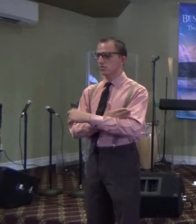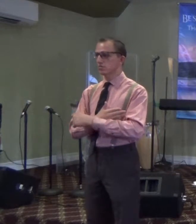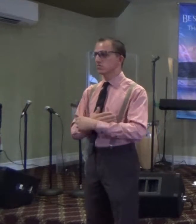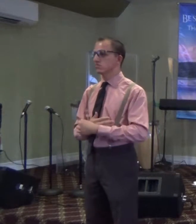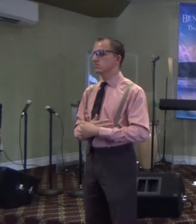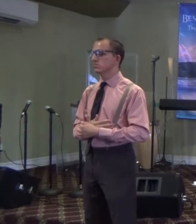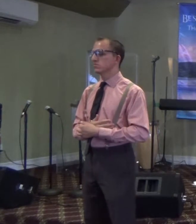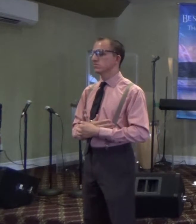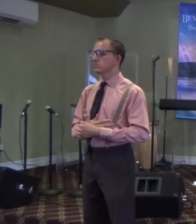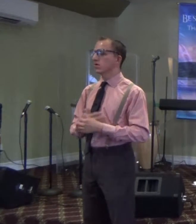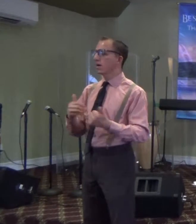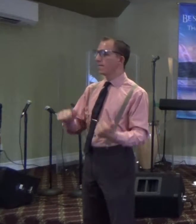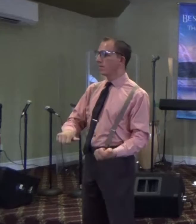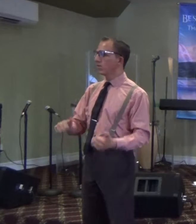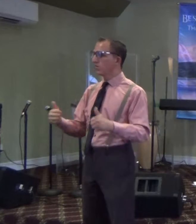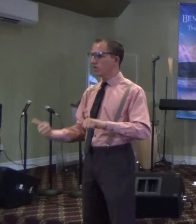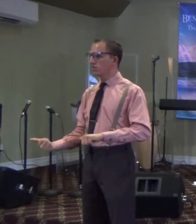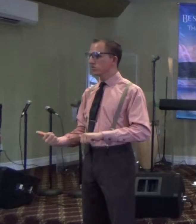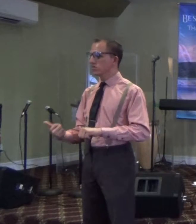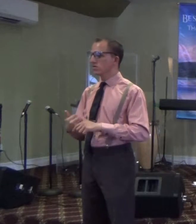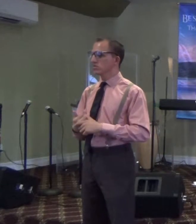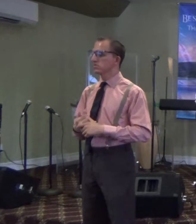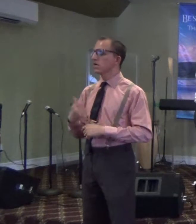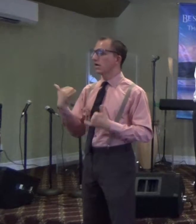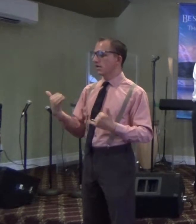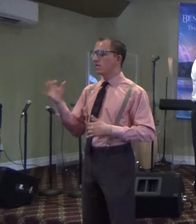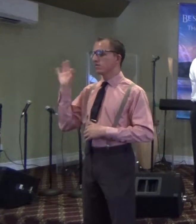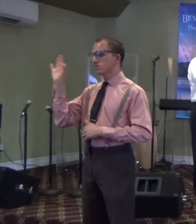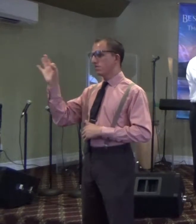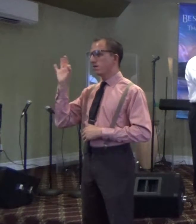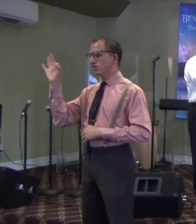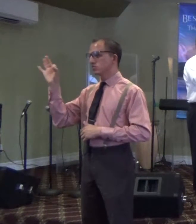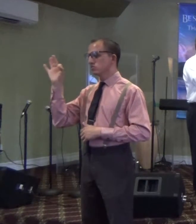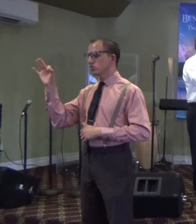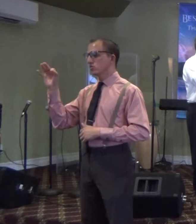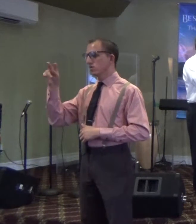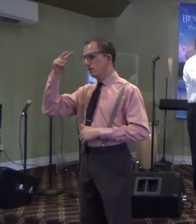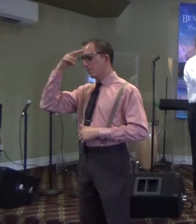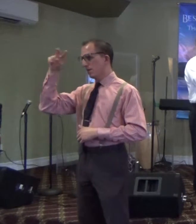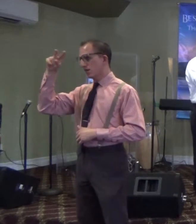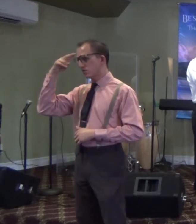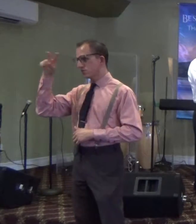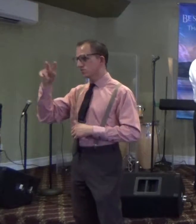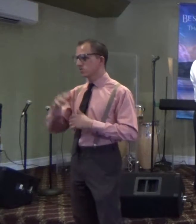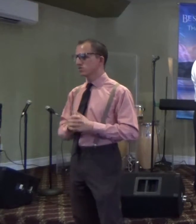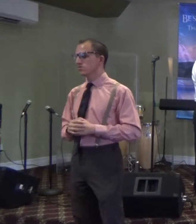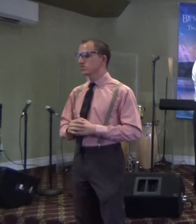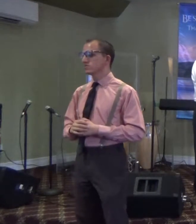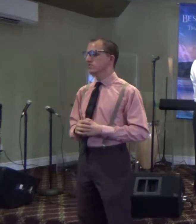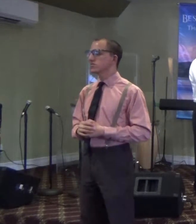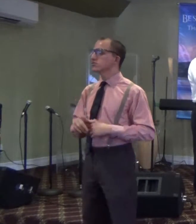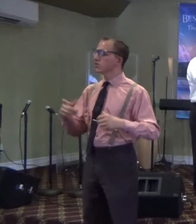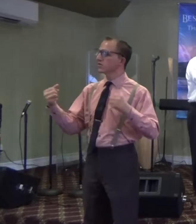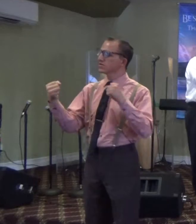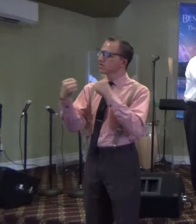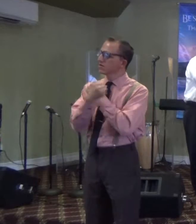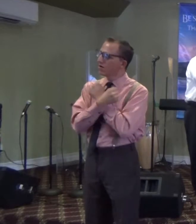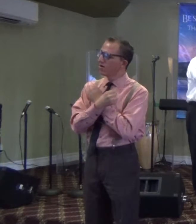nos tocó bautizar, that we baptized es un pastor de is Mazatlán. a pastor in Mazatlán. Él abrazó al